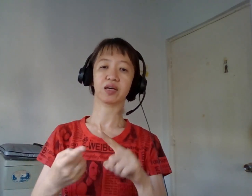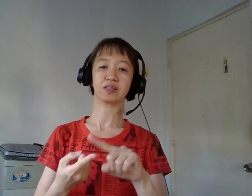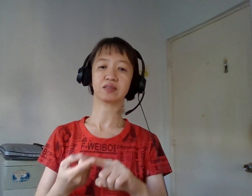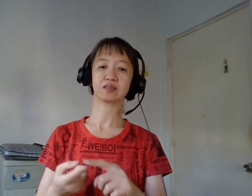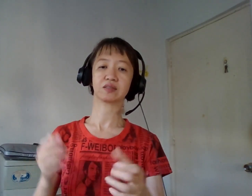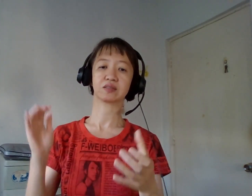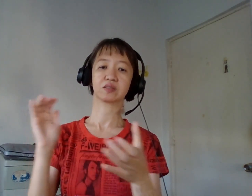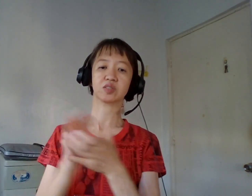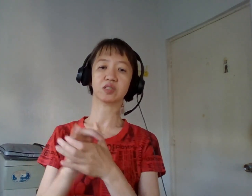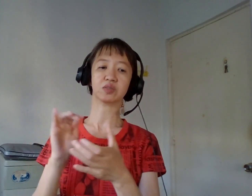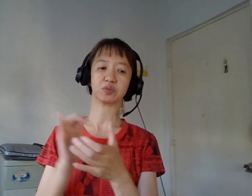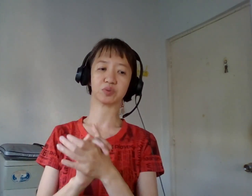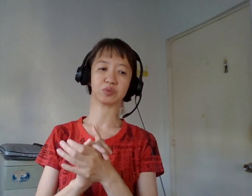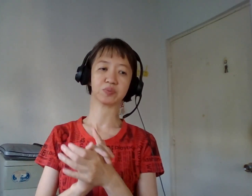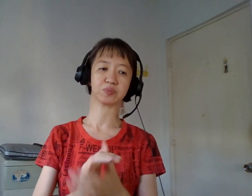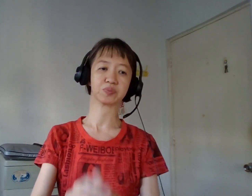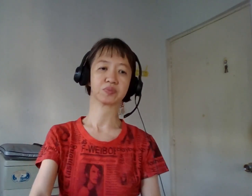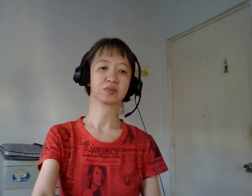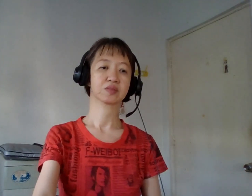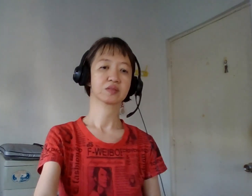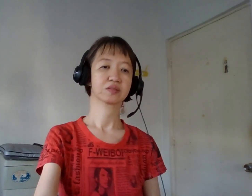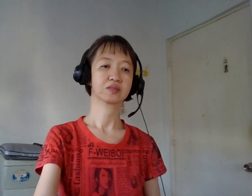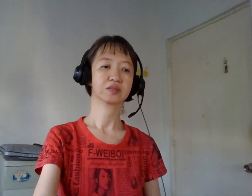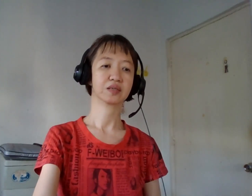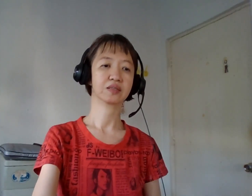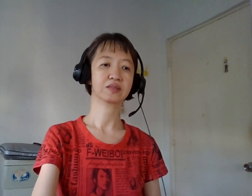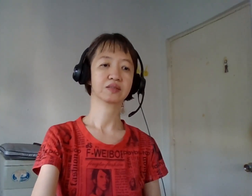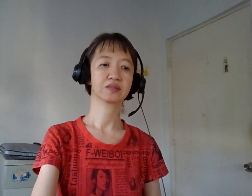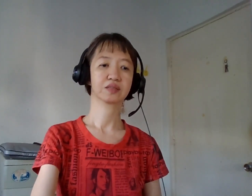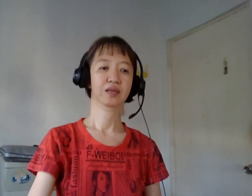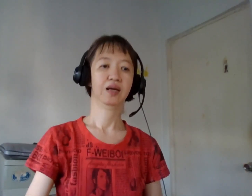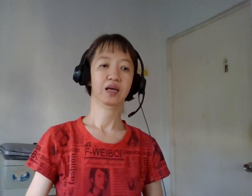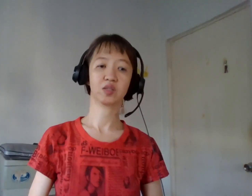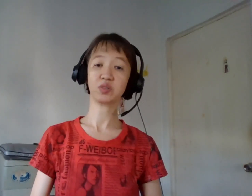friend, chingu. Then I know